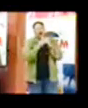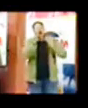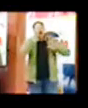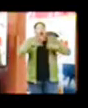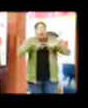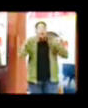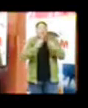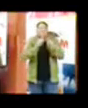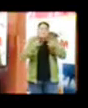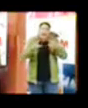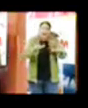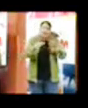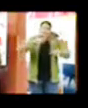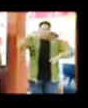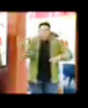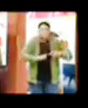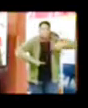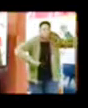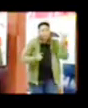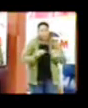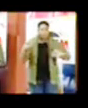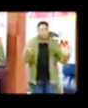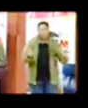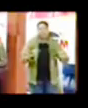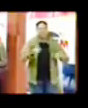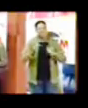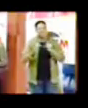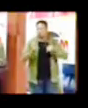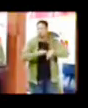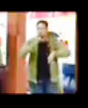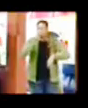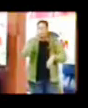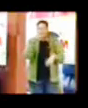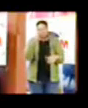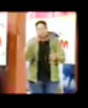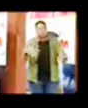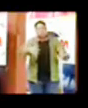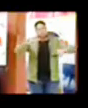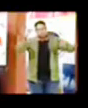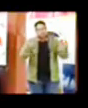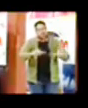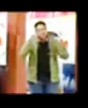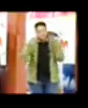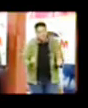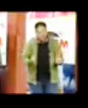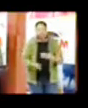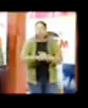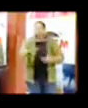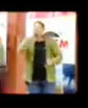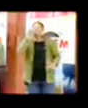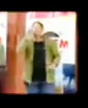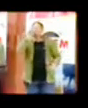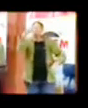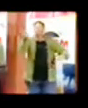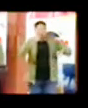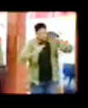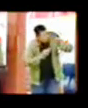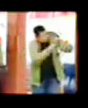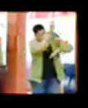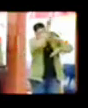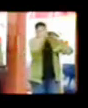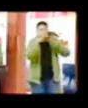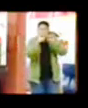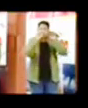much activity in the clouds that it's producing this kind of lightning. Here we see a forecast of the track of this